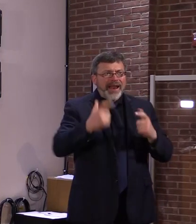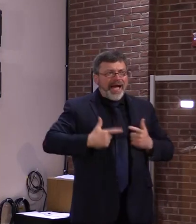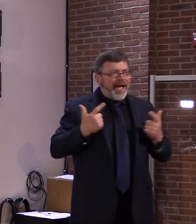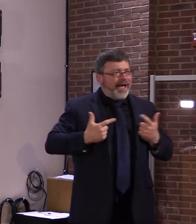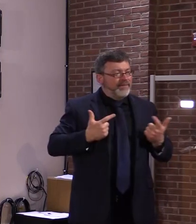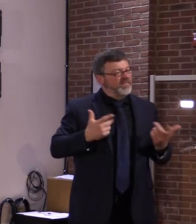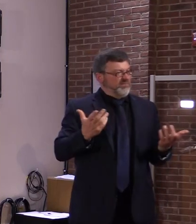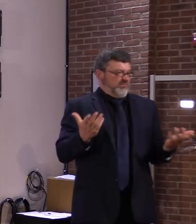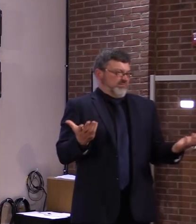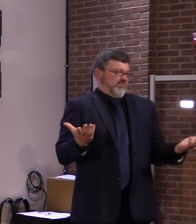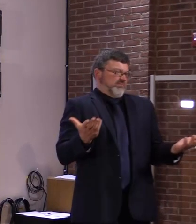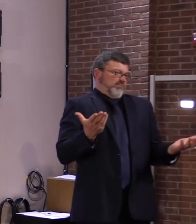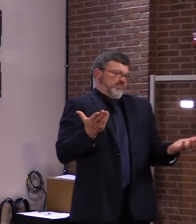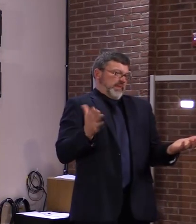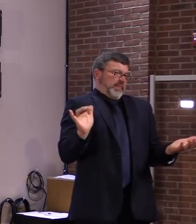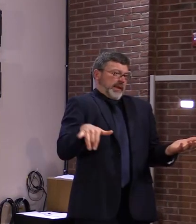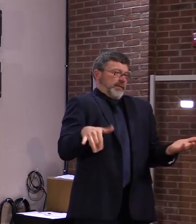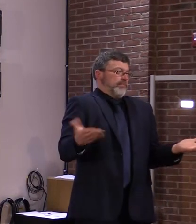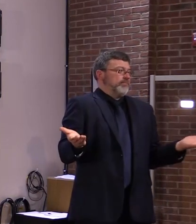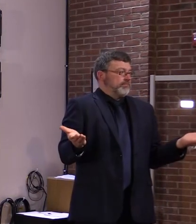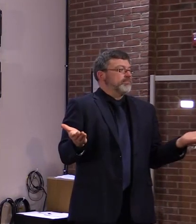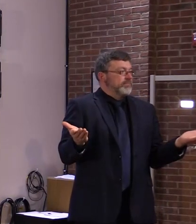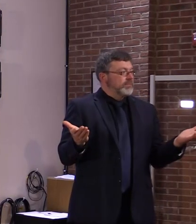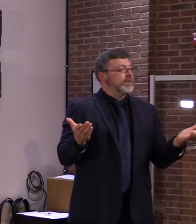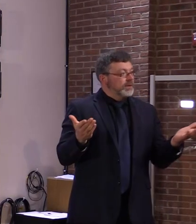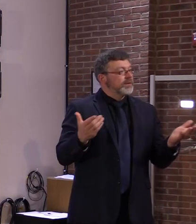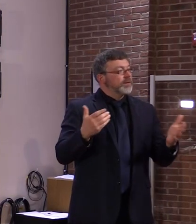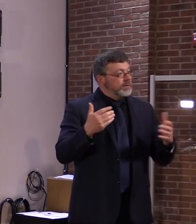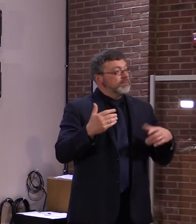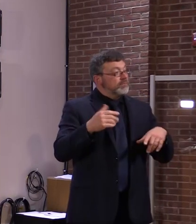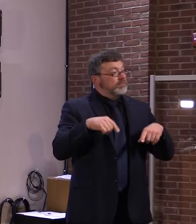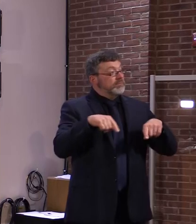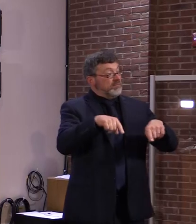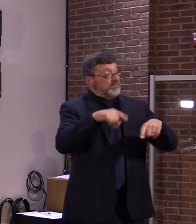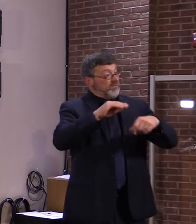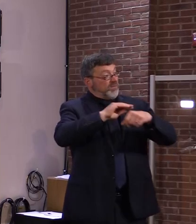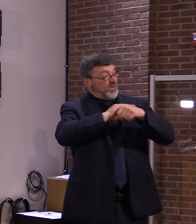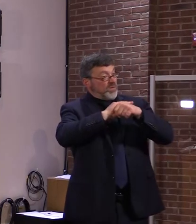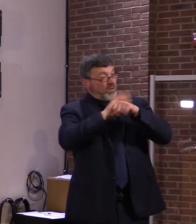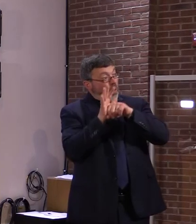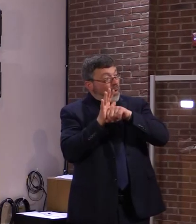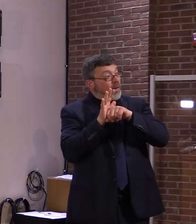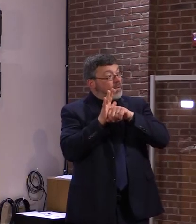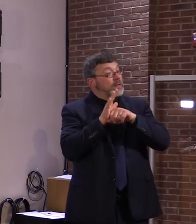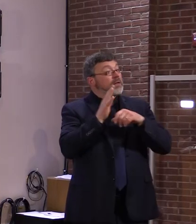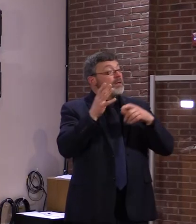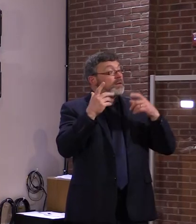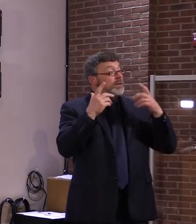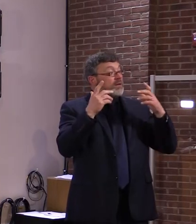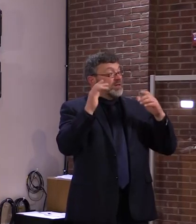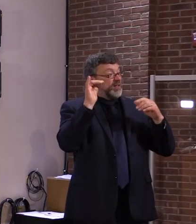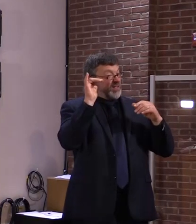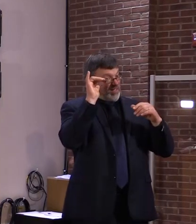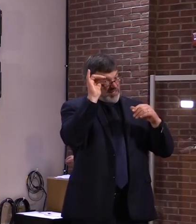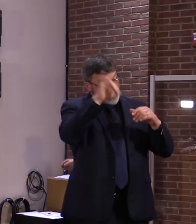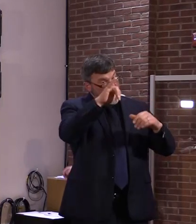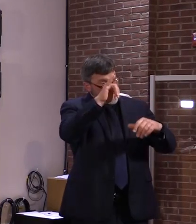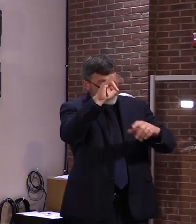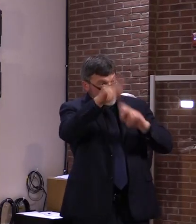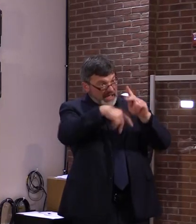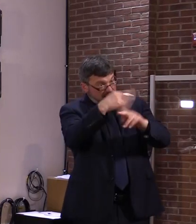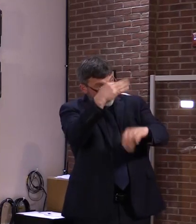more effective in preventing illness than the flu shot and ranks right up there among the most highly effective and safe